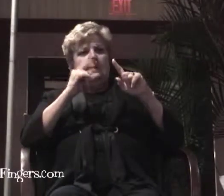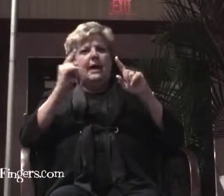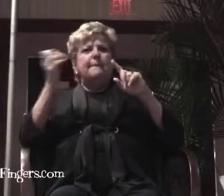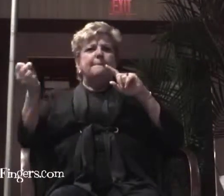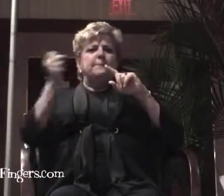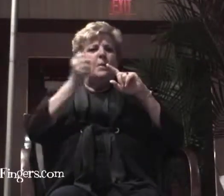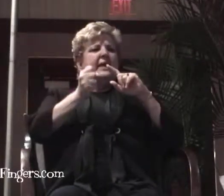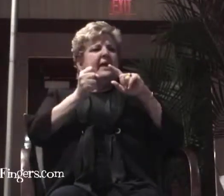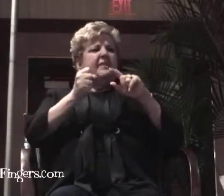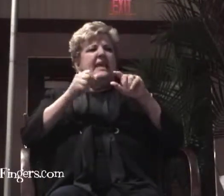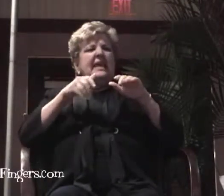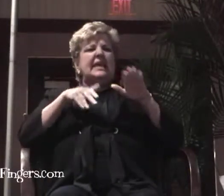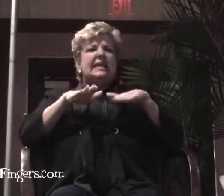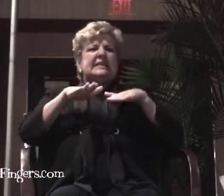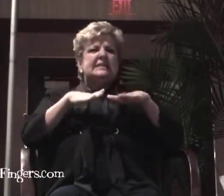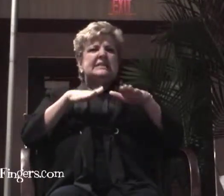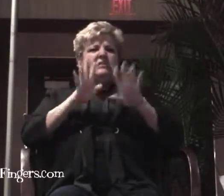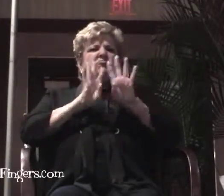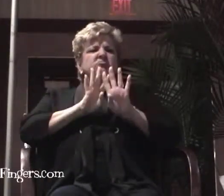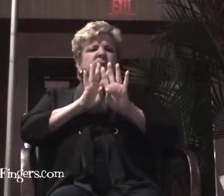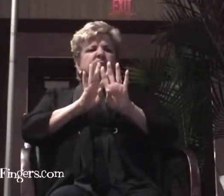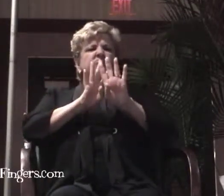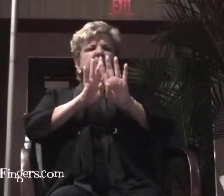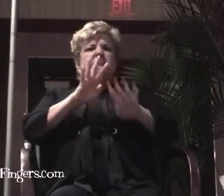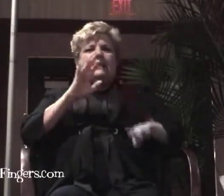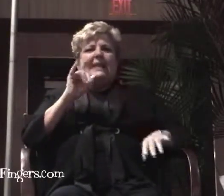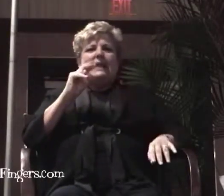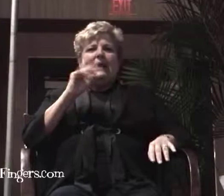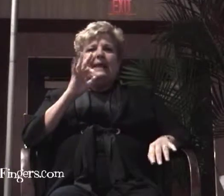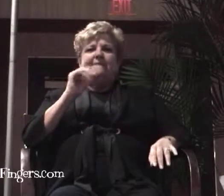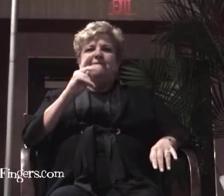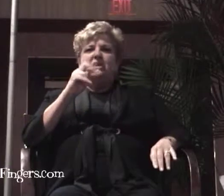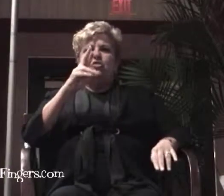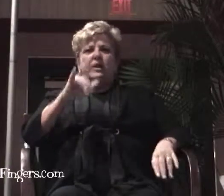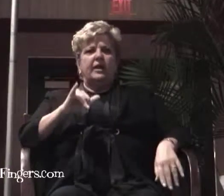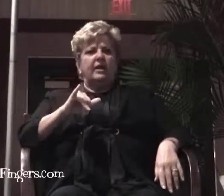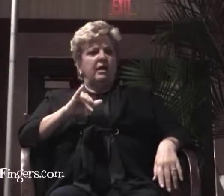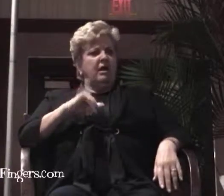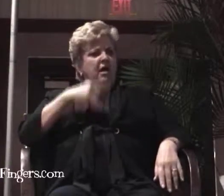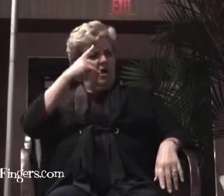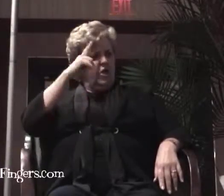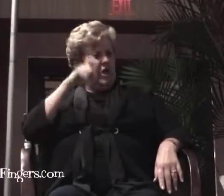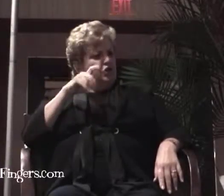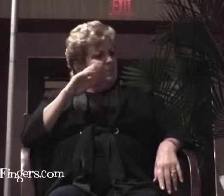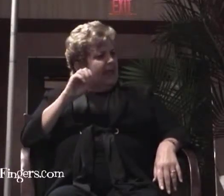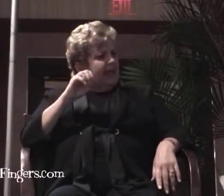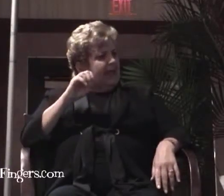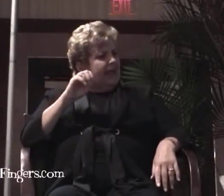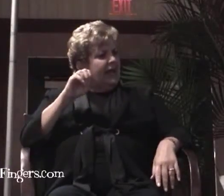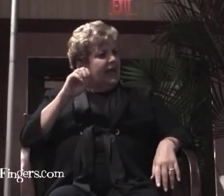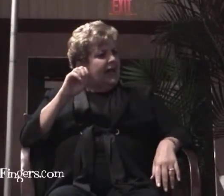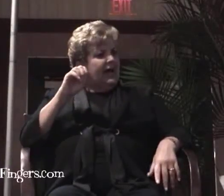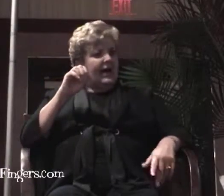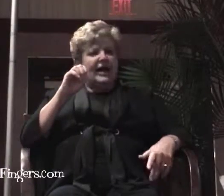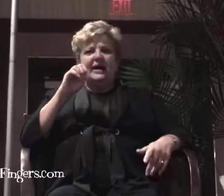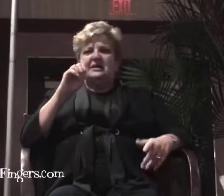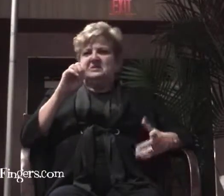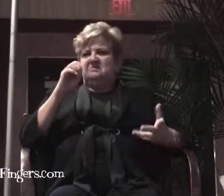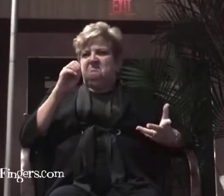A sharp kid like me. I thought I should have been a General Zay. They should have put me in a motor pool. I grew up around